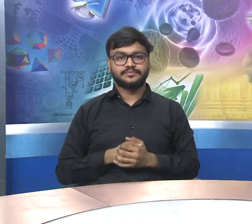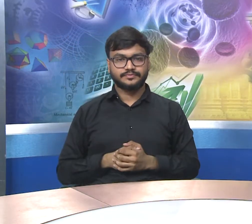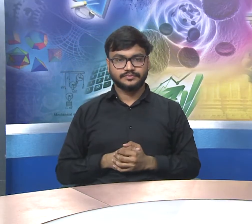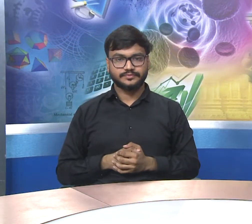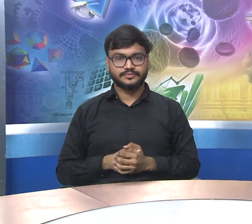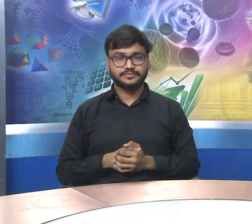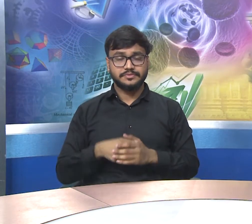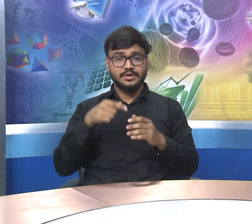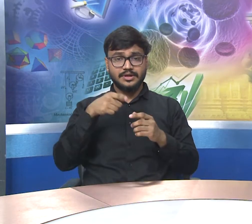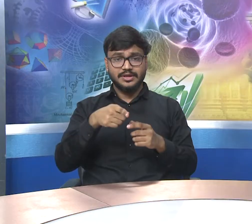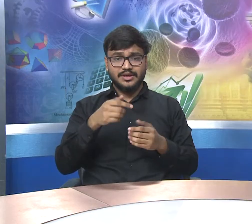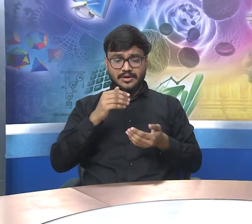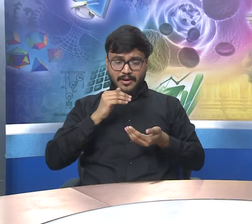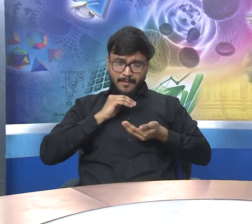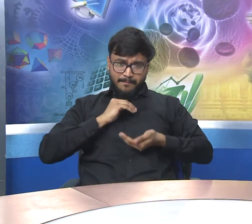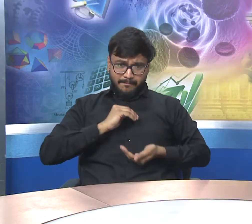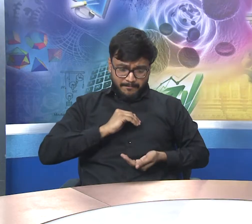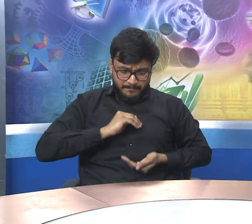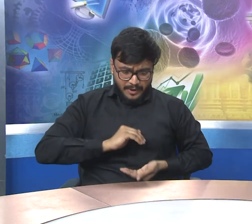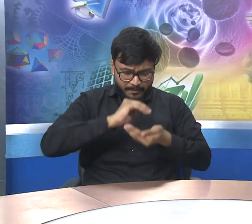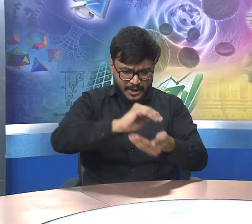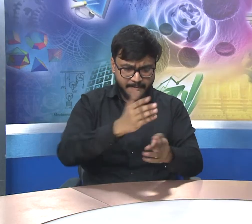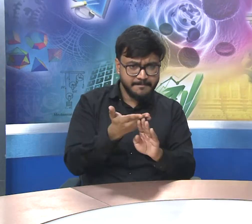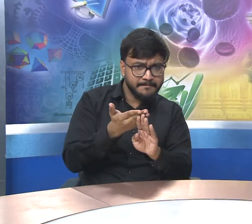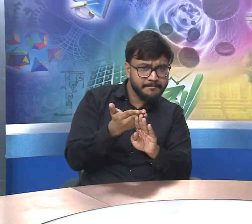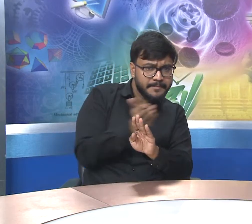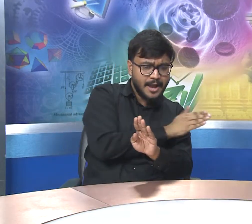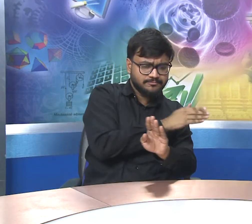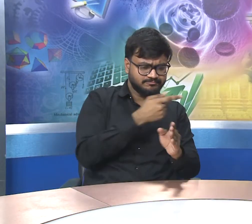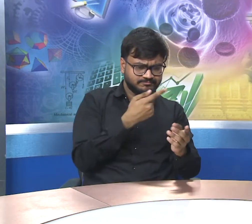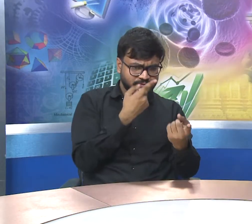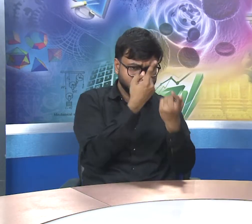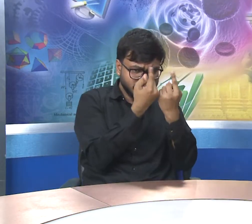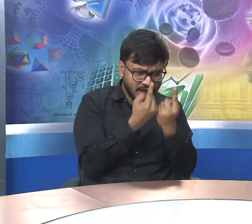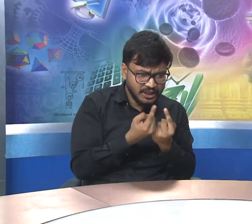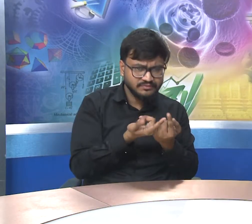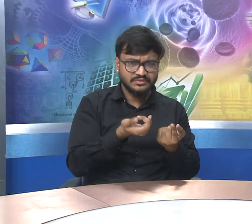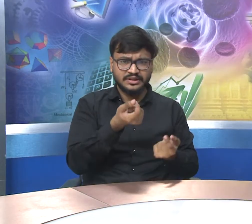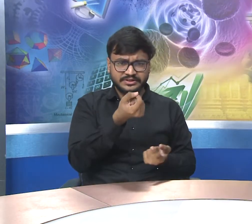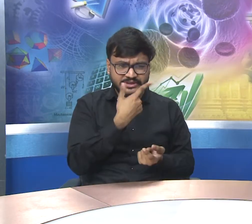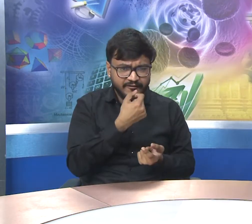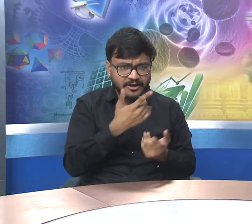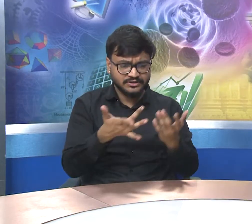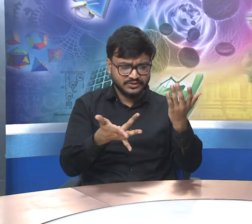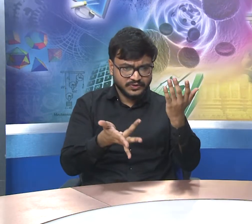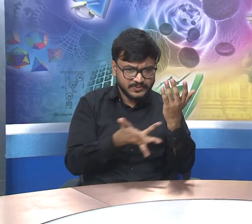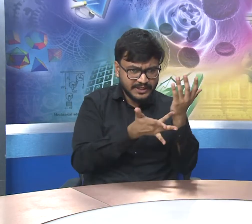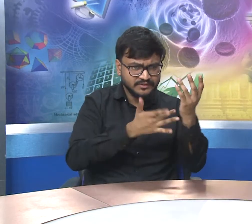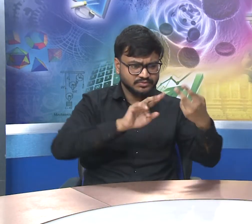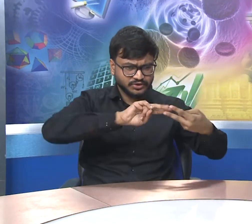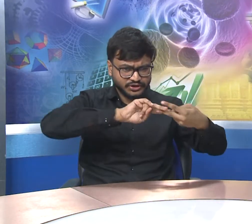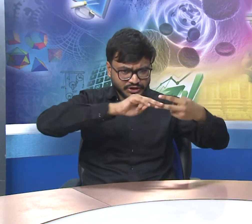they have going down sign language users. Why is it going